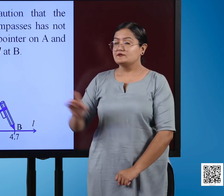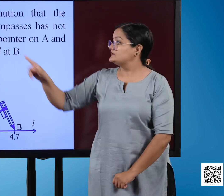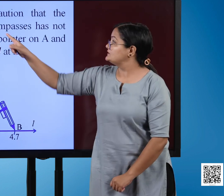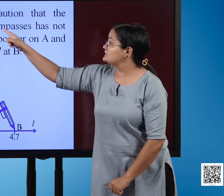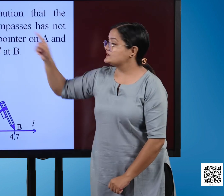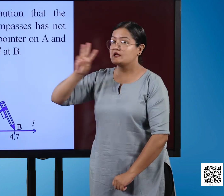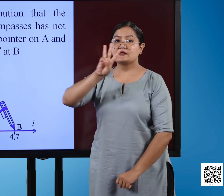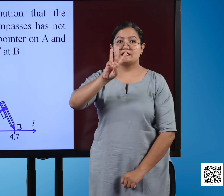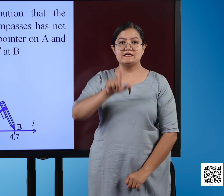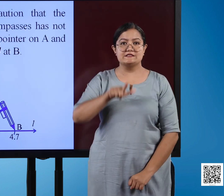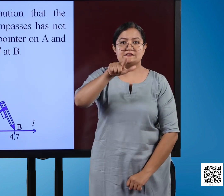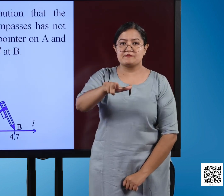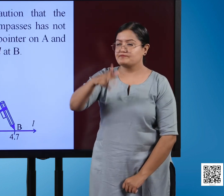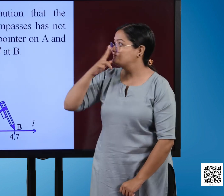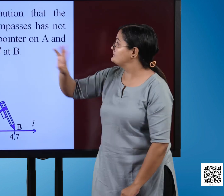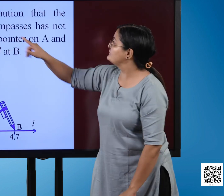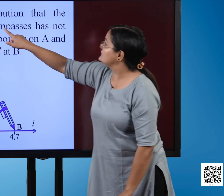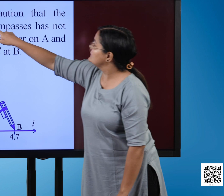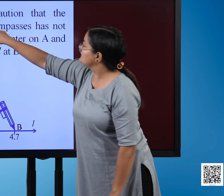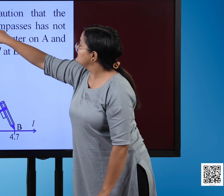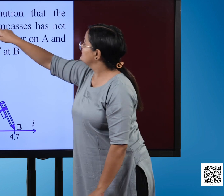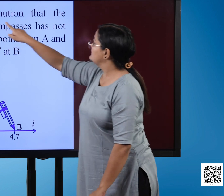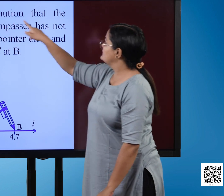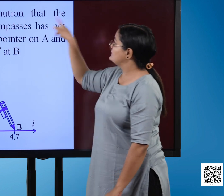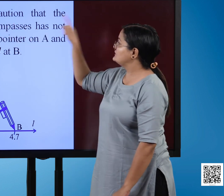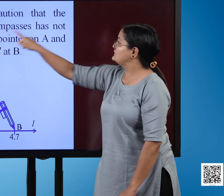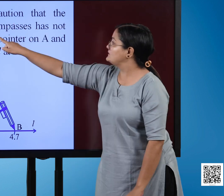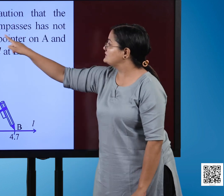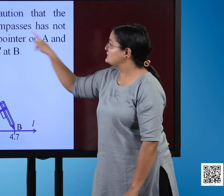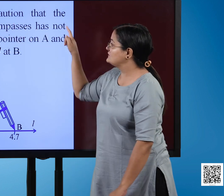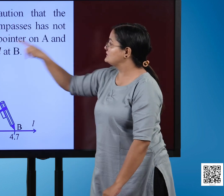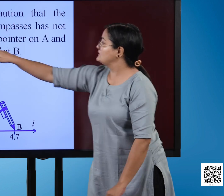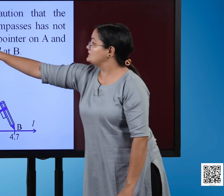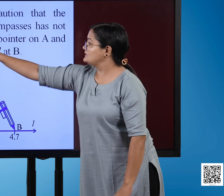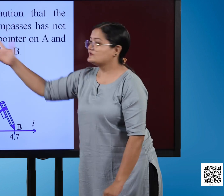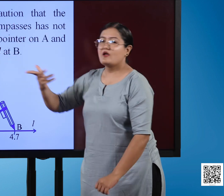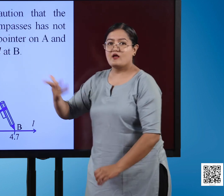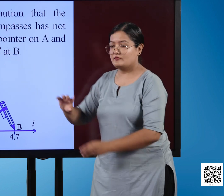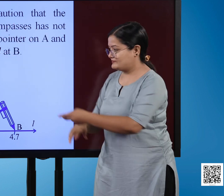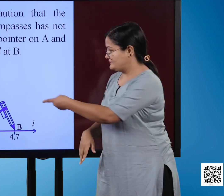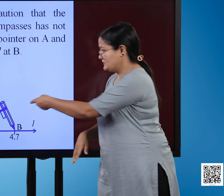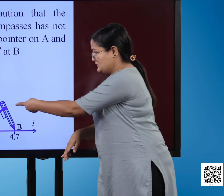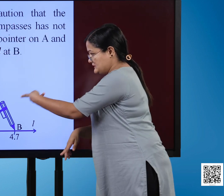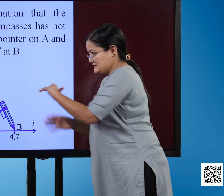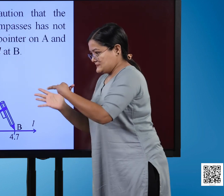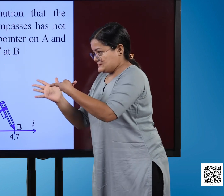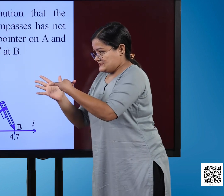Step 3. Taking caution that the opening of the compasses has not changed, place the pointer